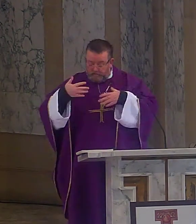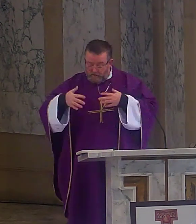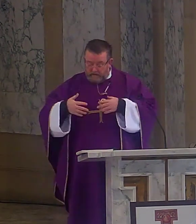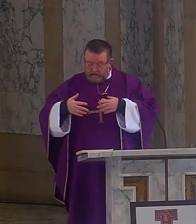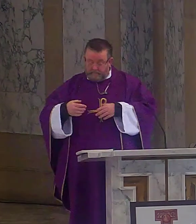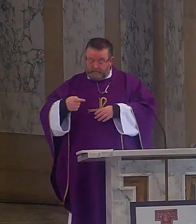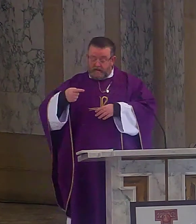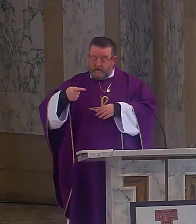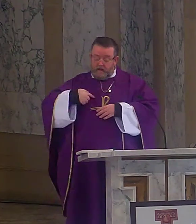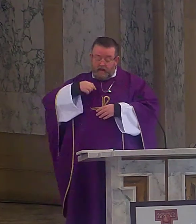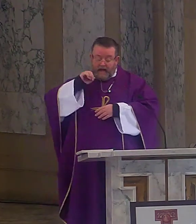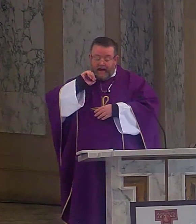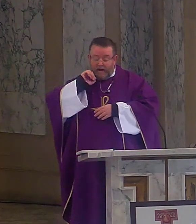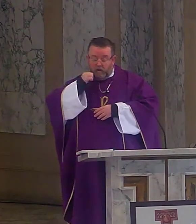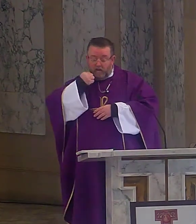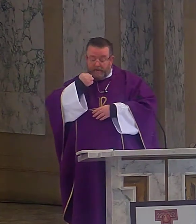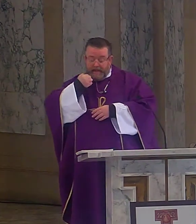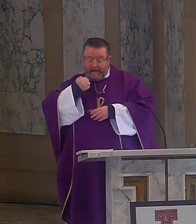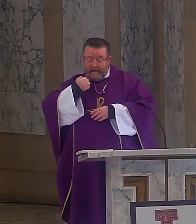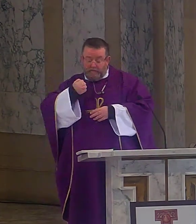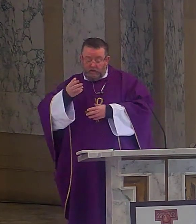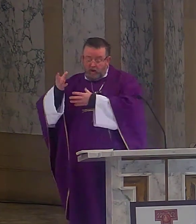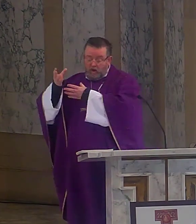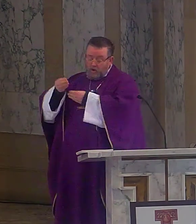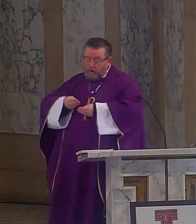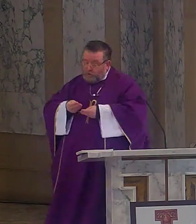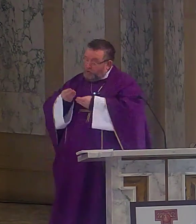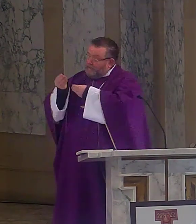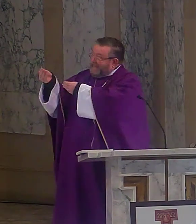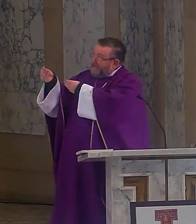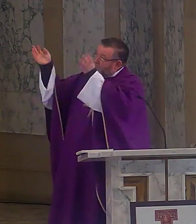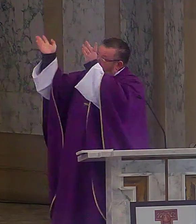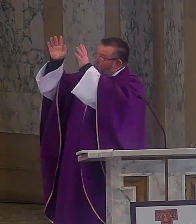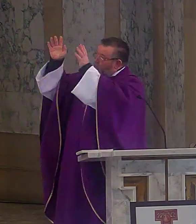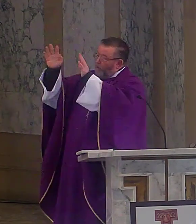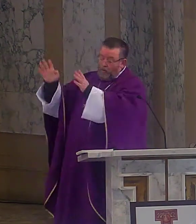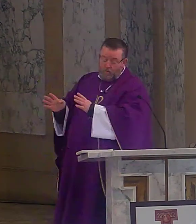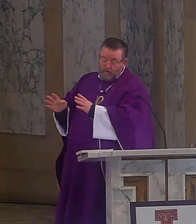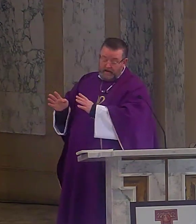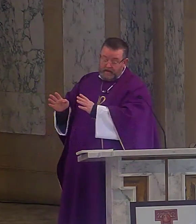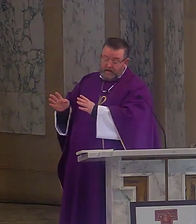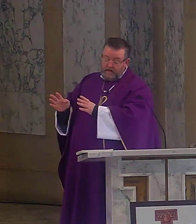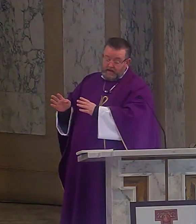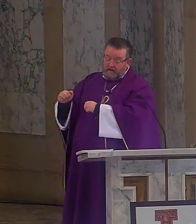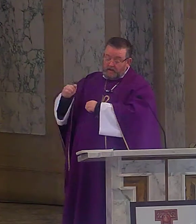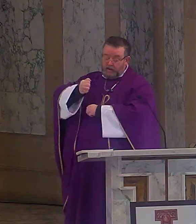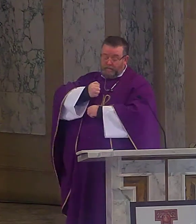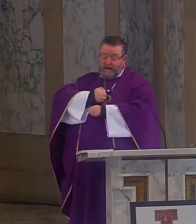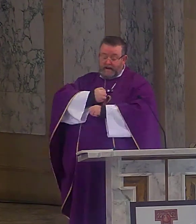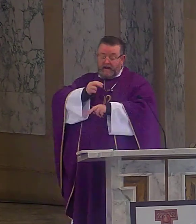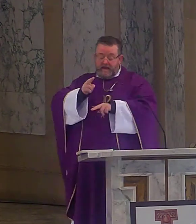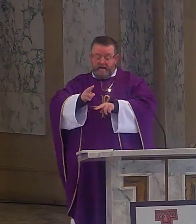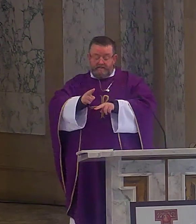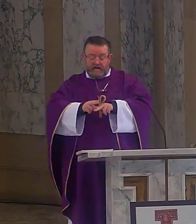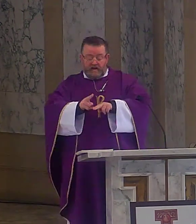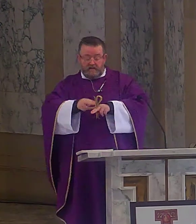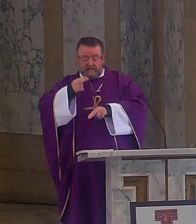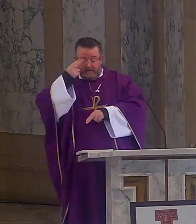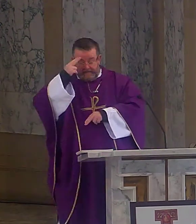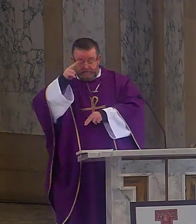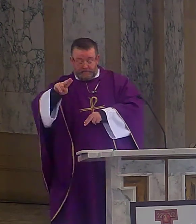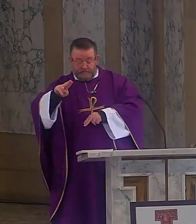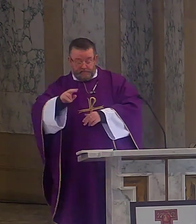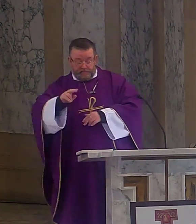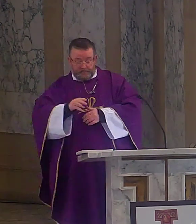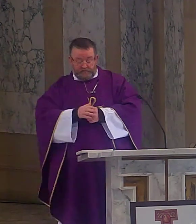suffering i will be able to give glory to my father's